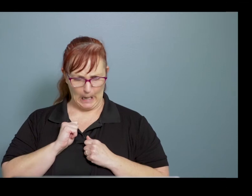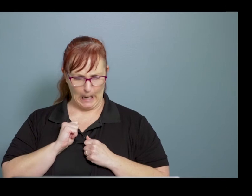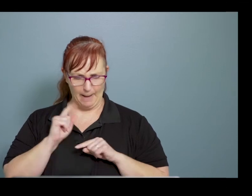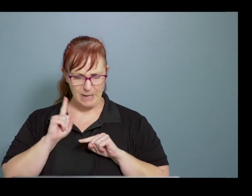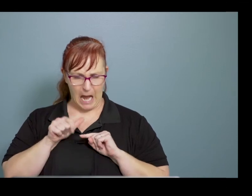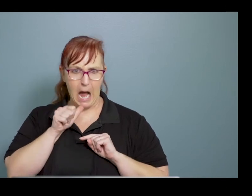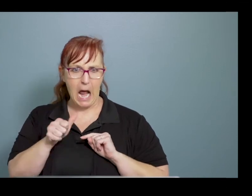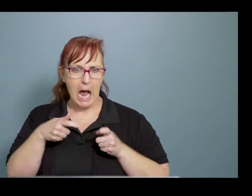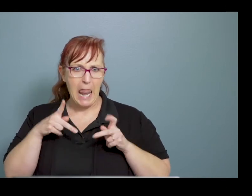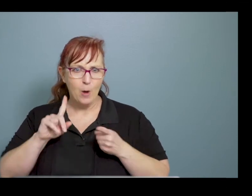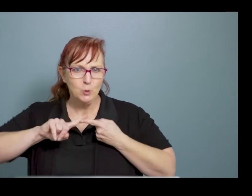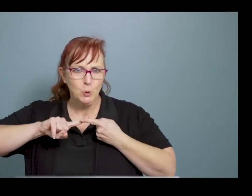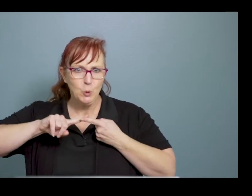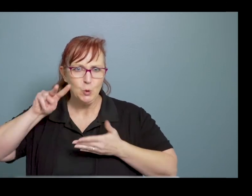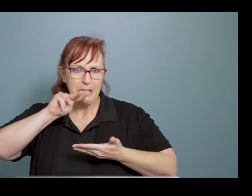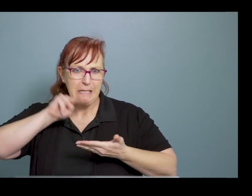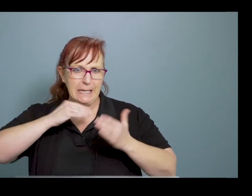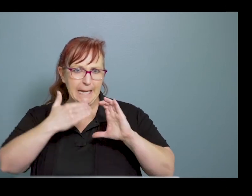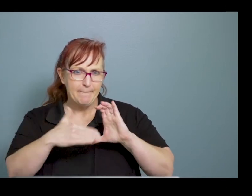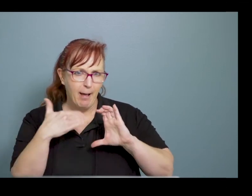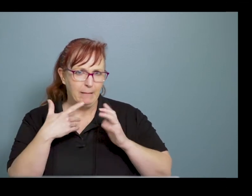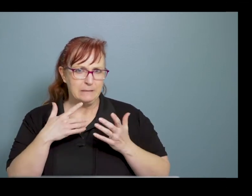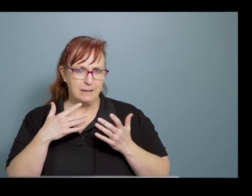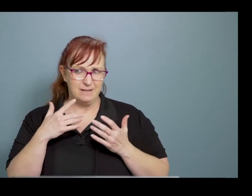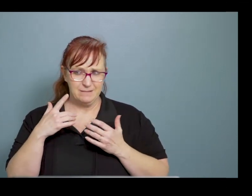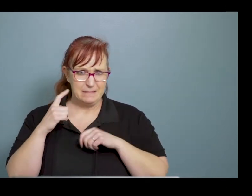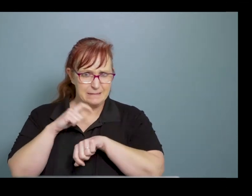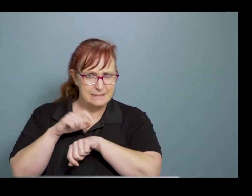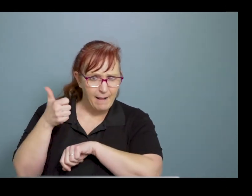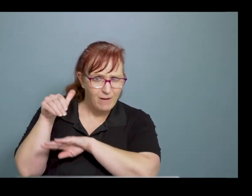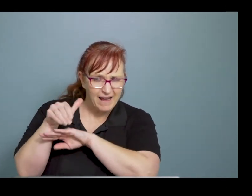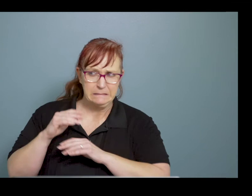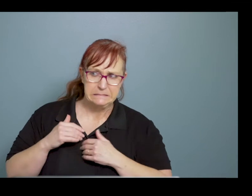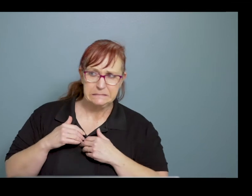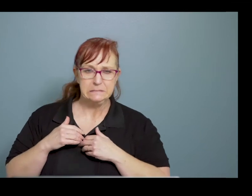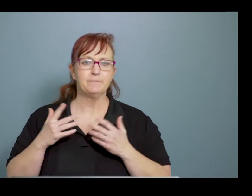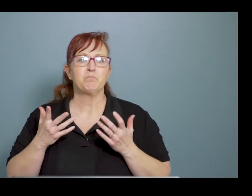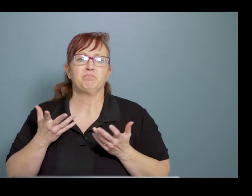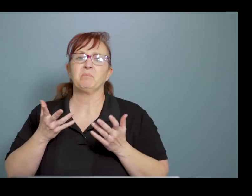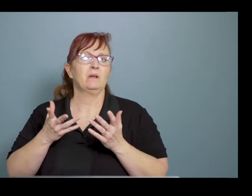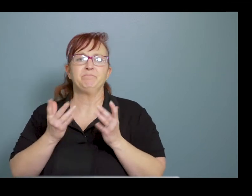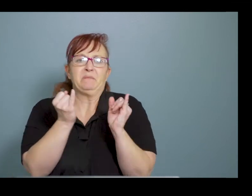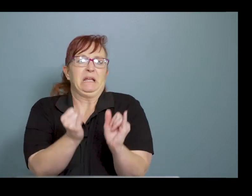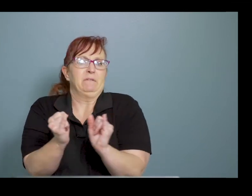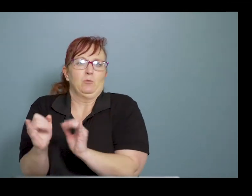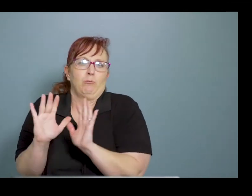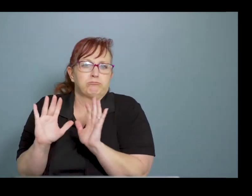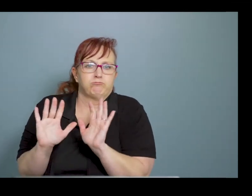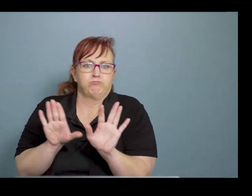certain behaviors and communications mean. And then